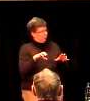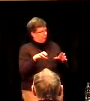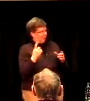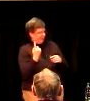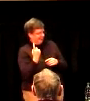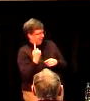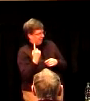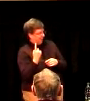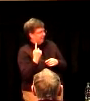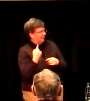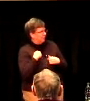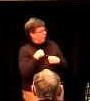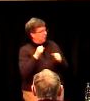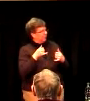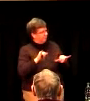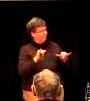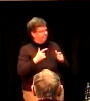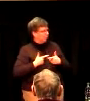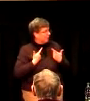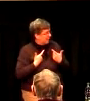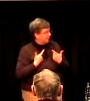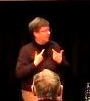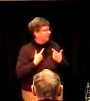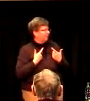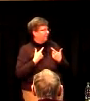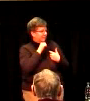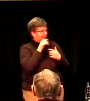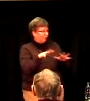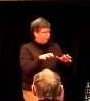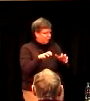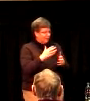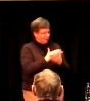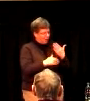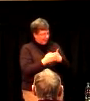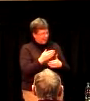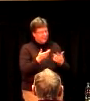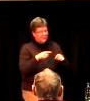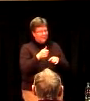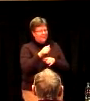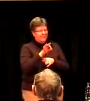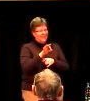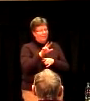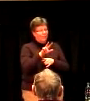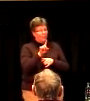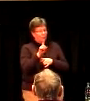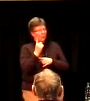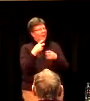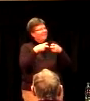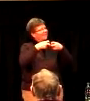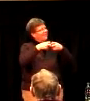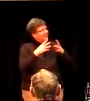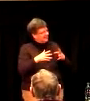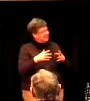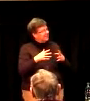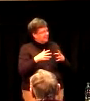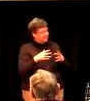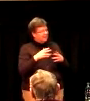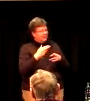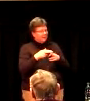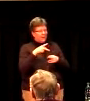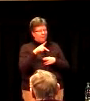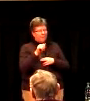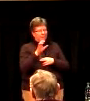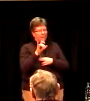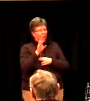didn't pass out or freeze our hands. And so in 1931, a physicist, Auguste Piccard,